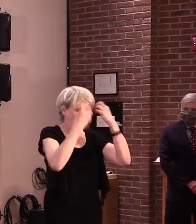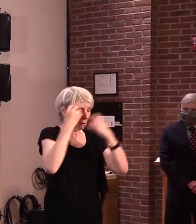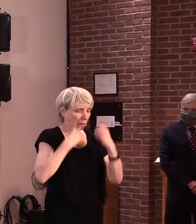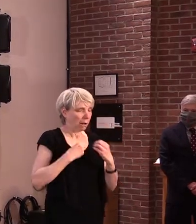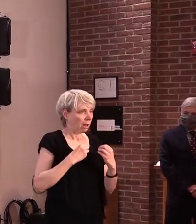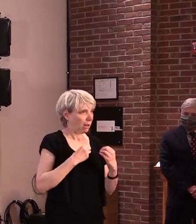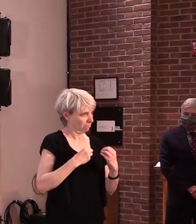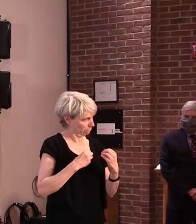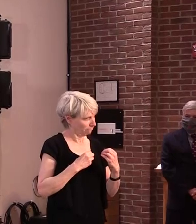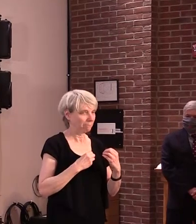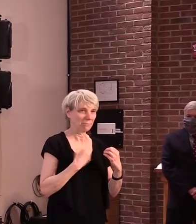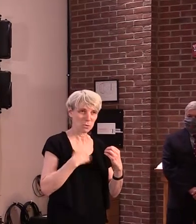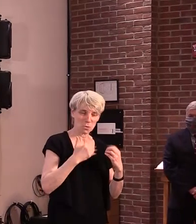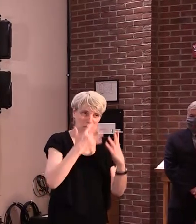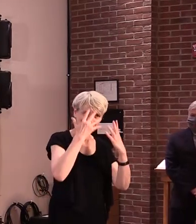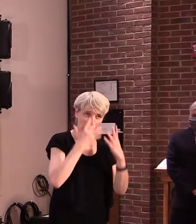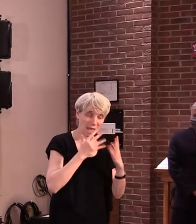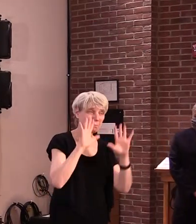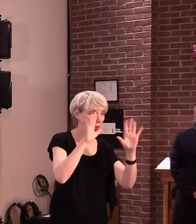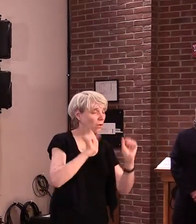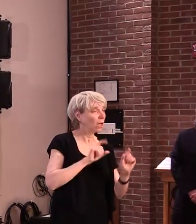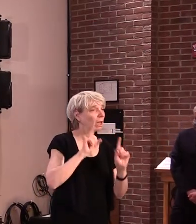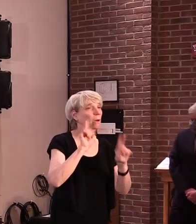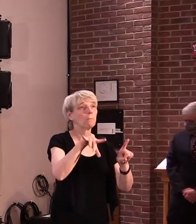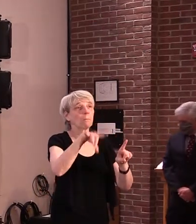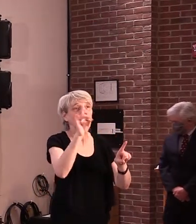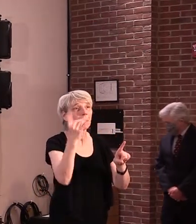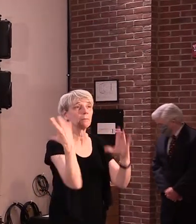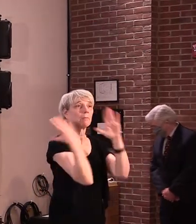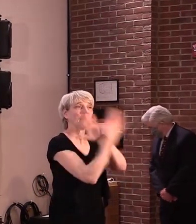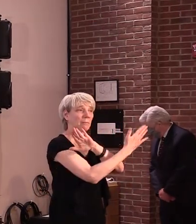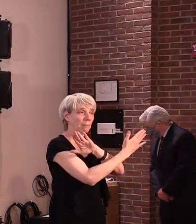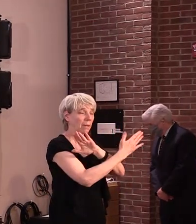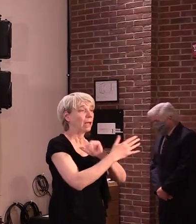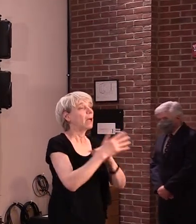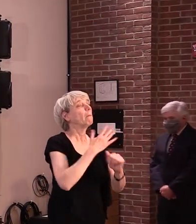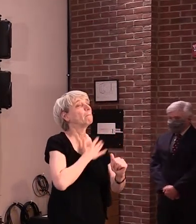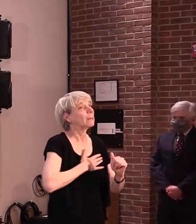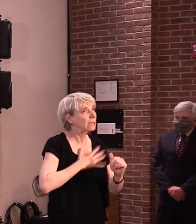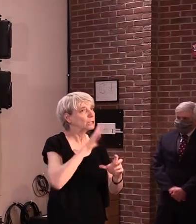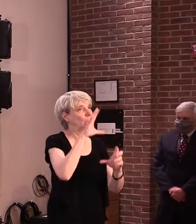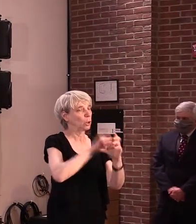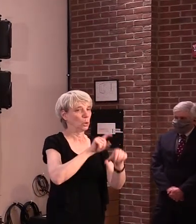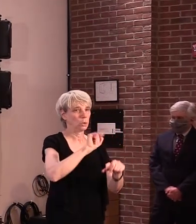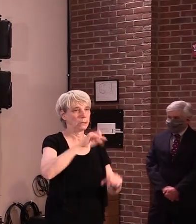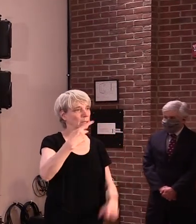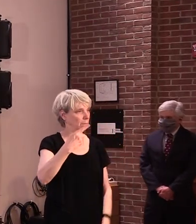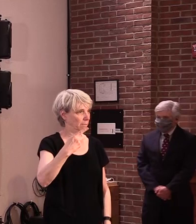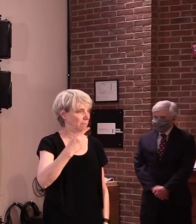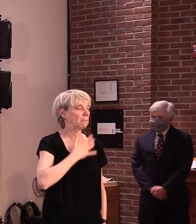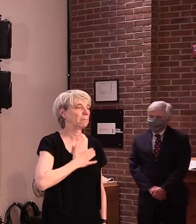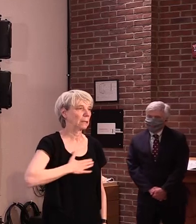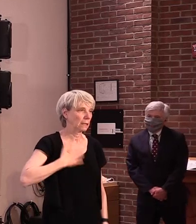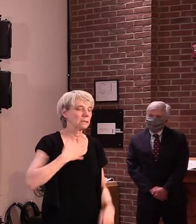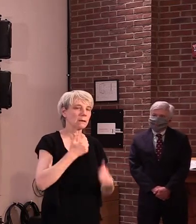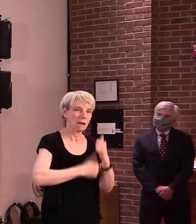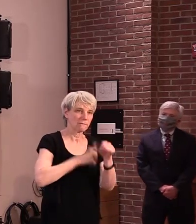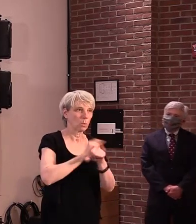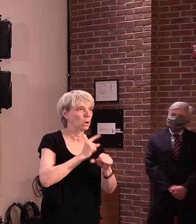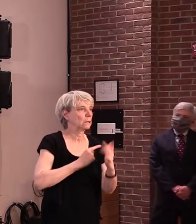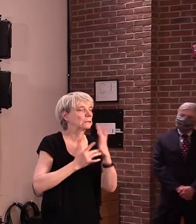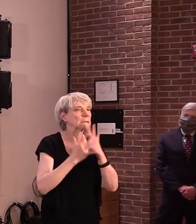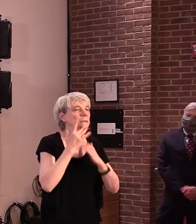still encourage us all to do takeout at places that do takeout and to tip handily, because every worker there needs